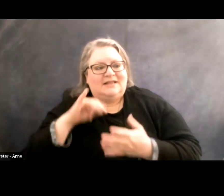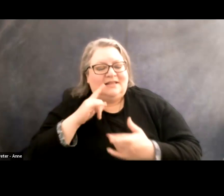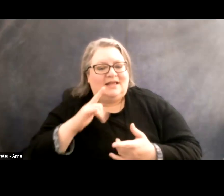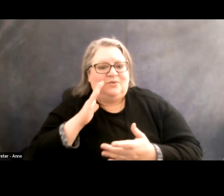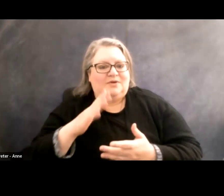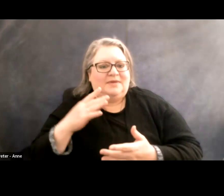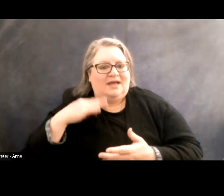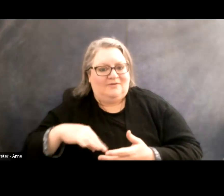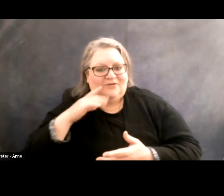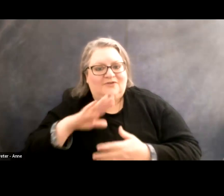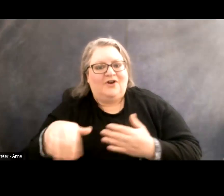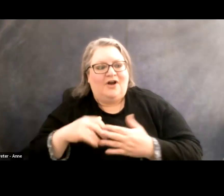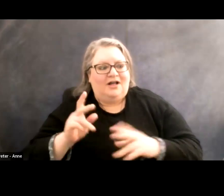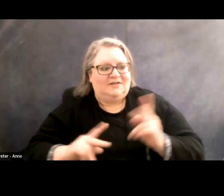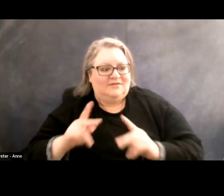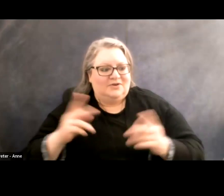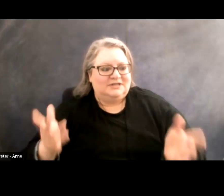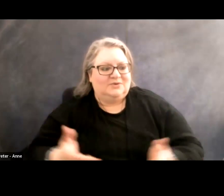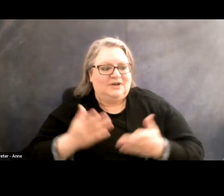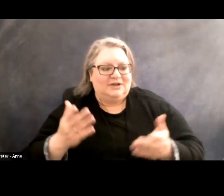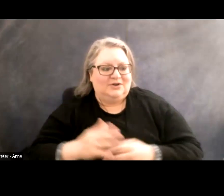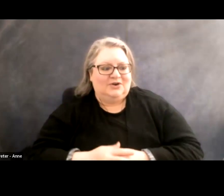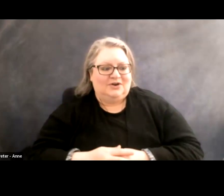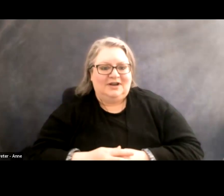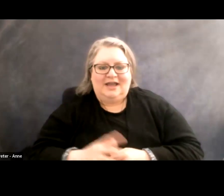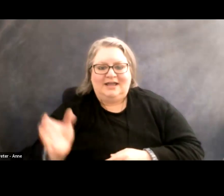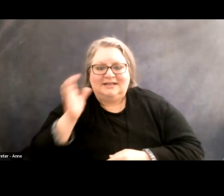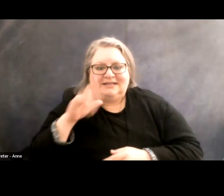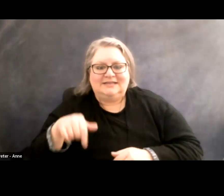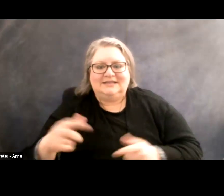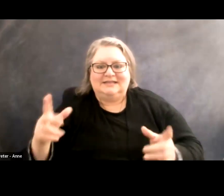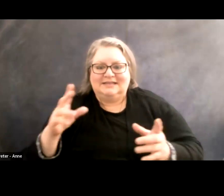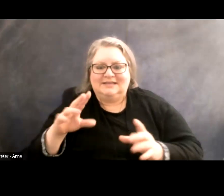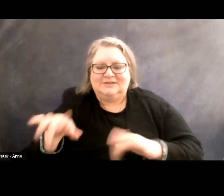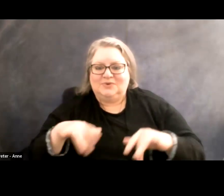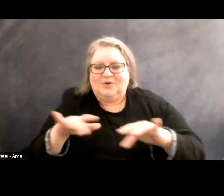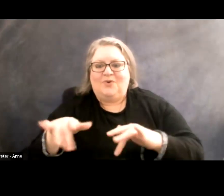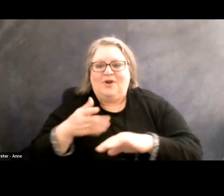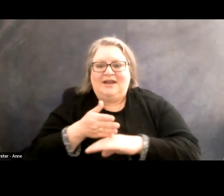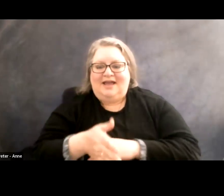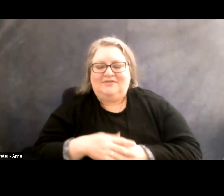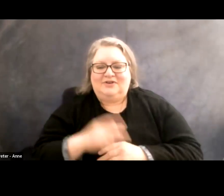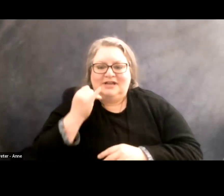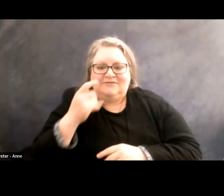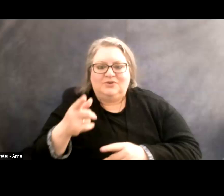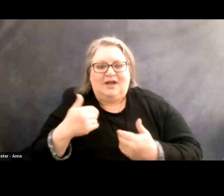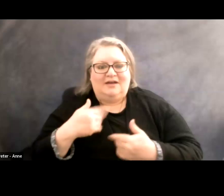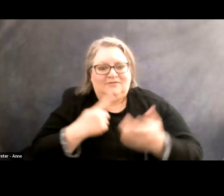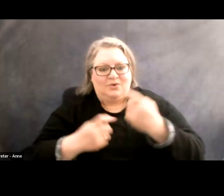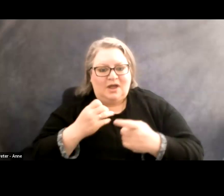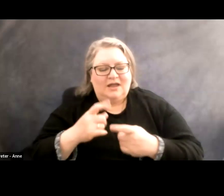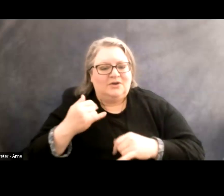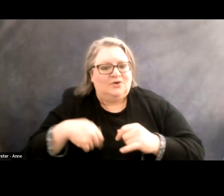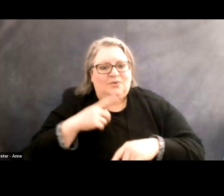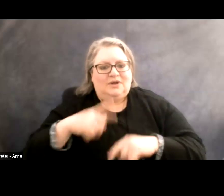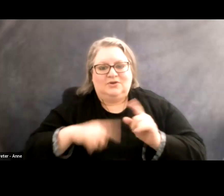really helpful for all the folks who are here and who are listening to this recording afterward. If you have a question that we weren't able